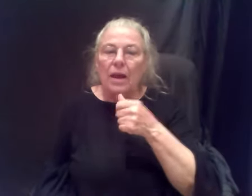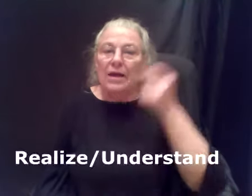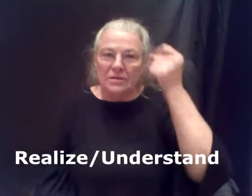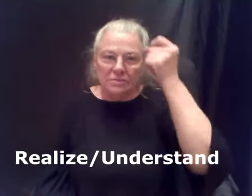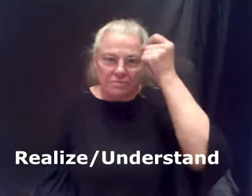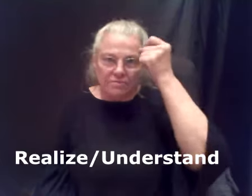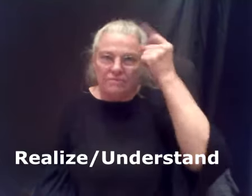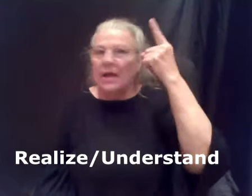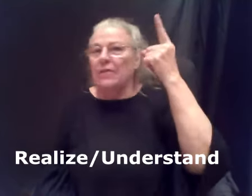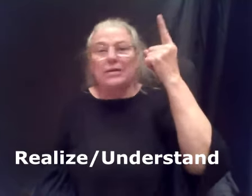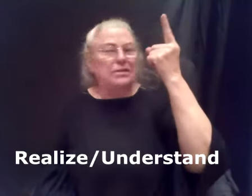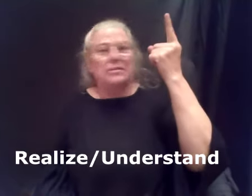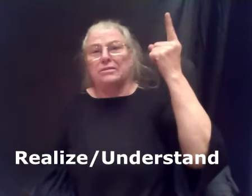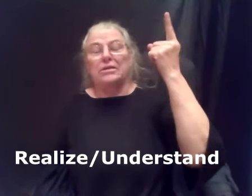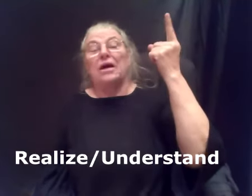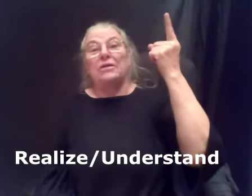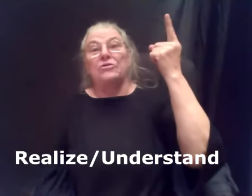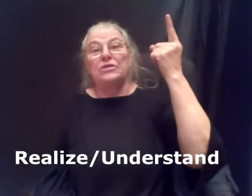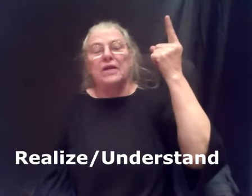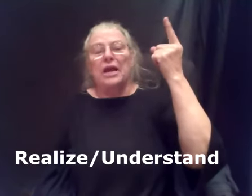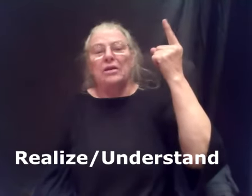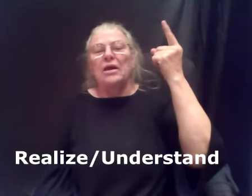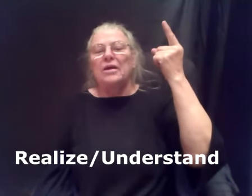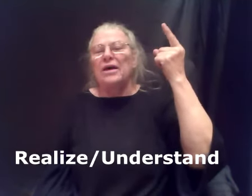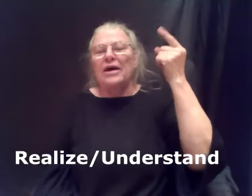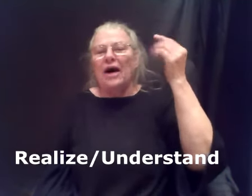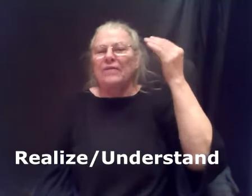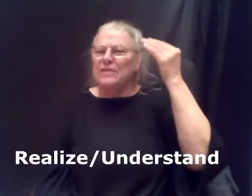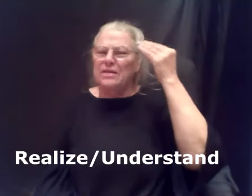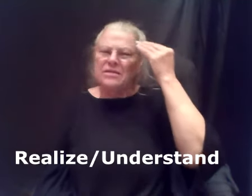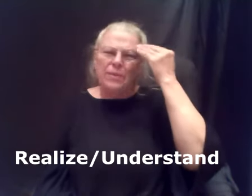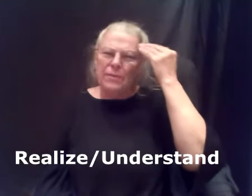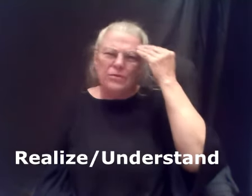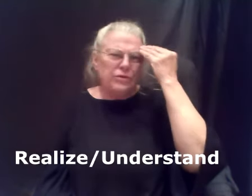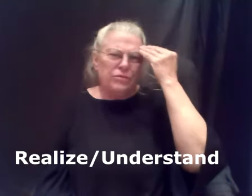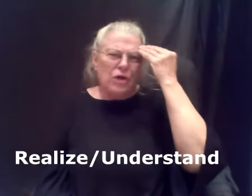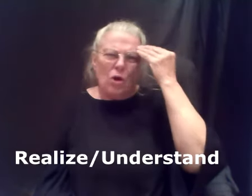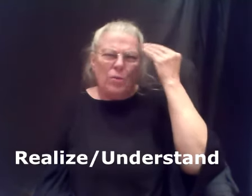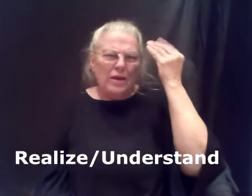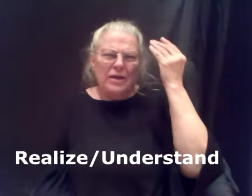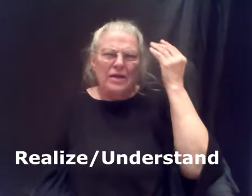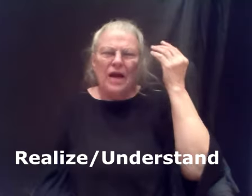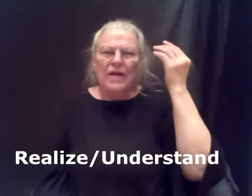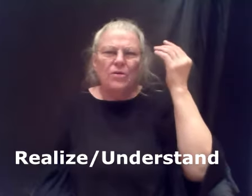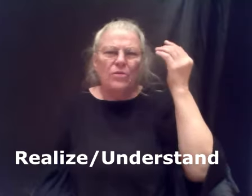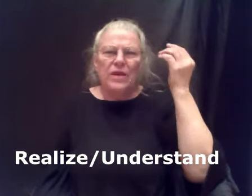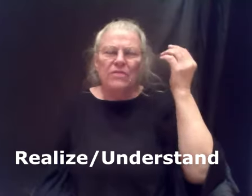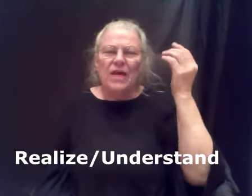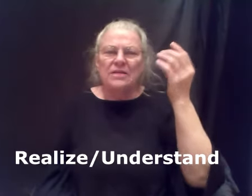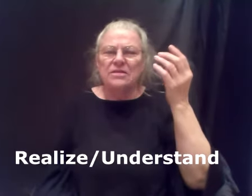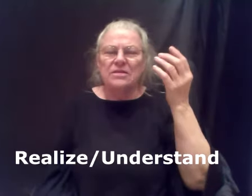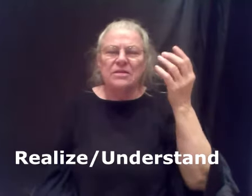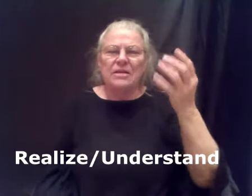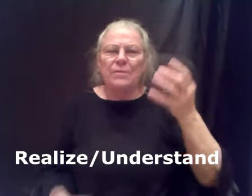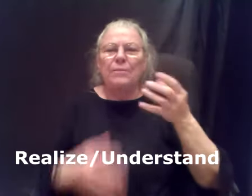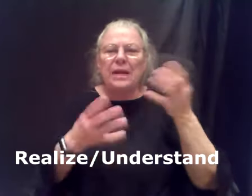Realize, and that's to understand. I've seen some people do know, but I don't think that's the meaning